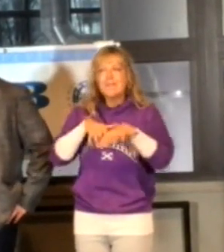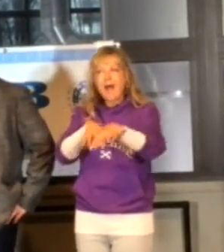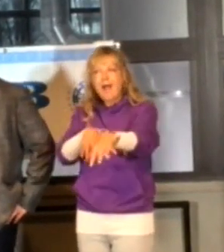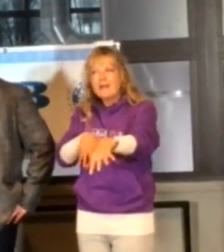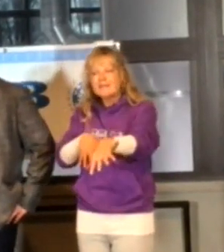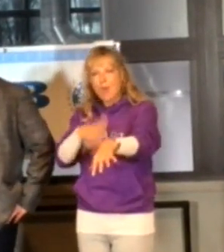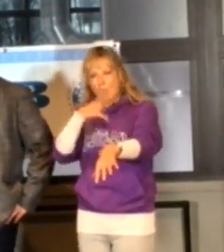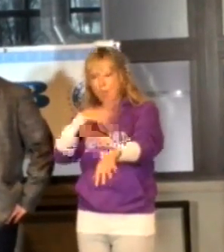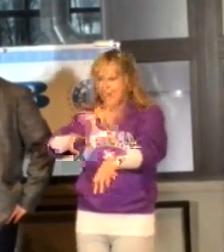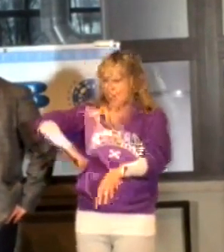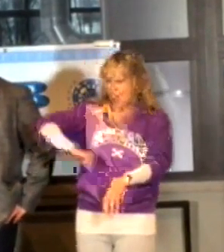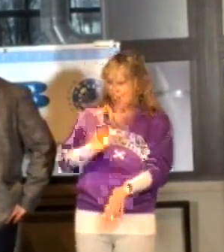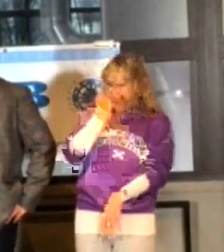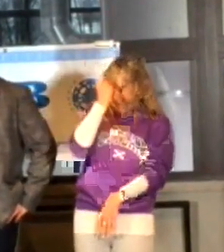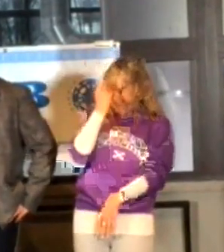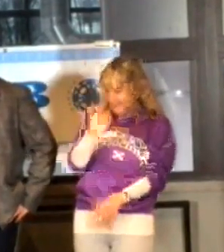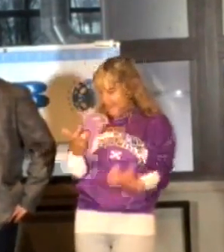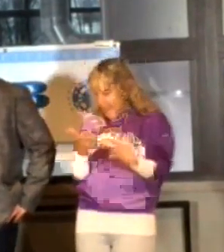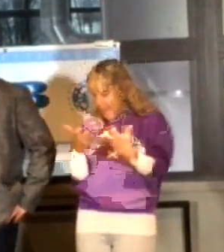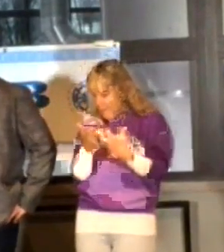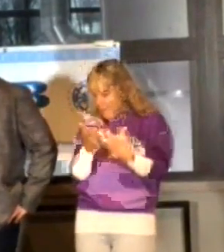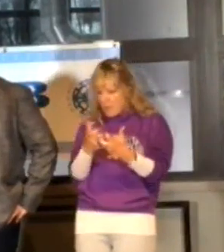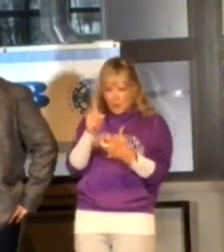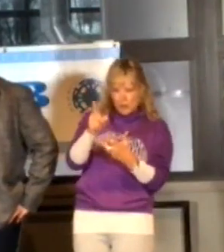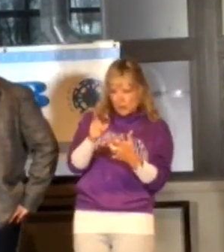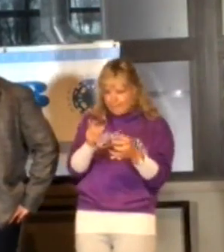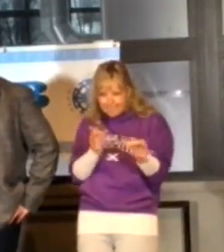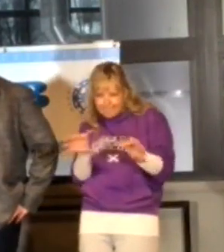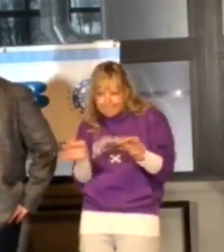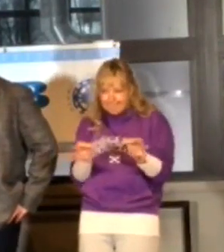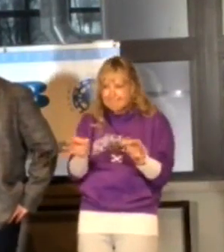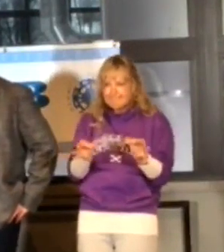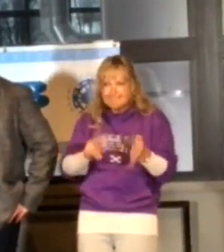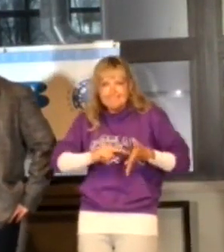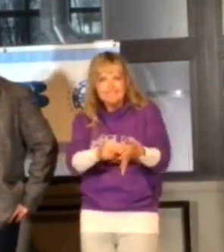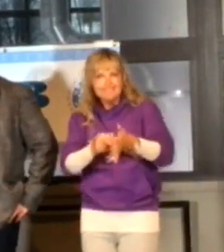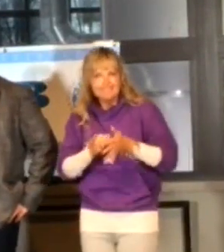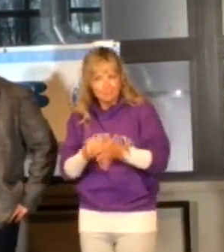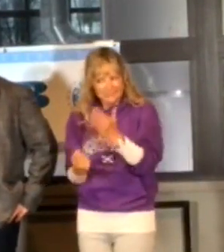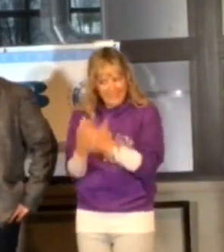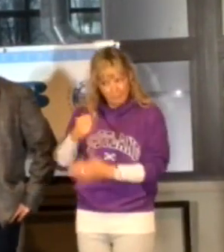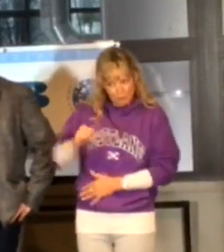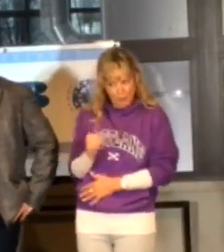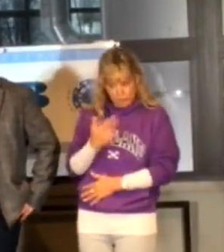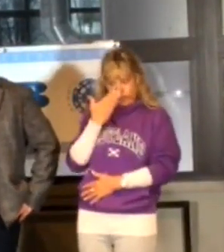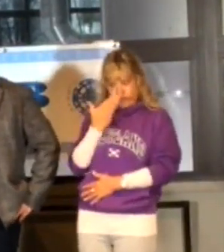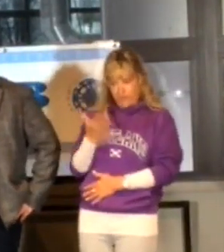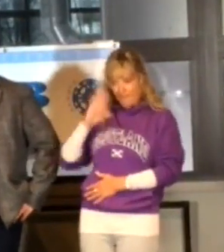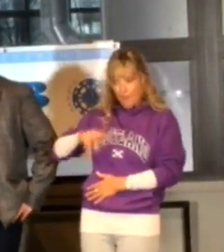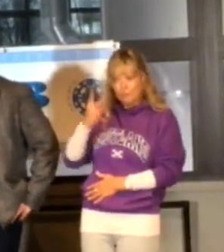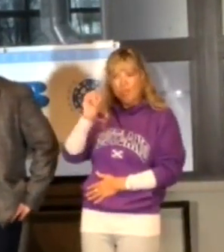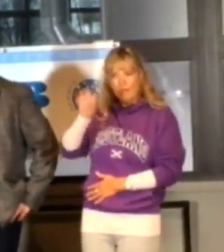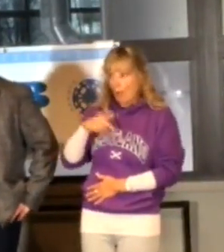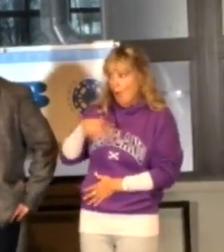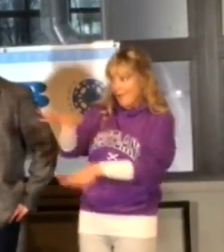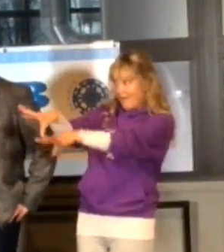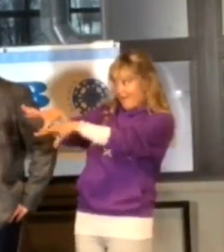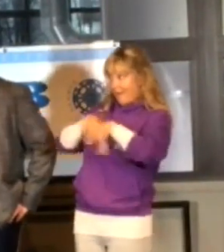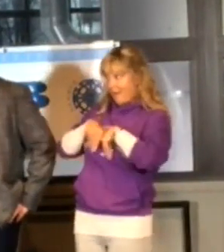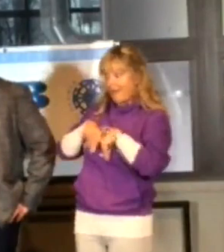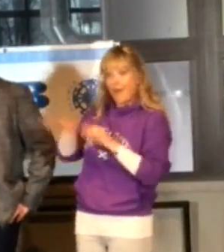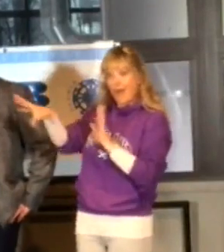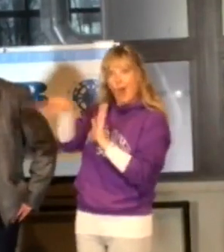those ideas and the methodology of organising that's happening here in Scotland back to Ireland. We want to bring